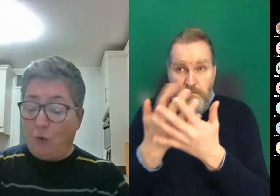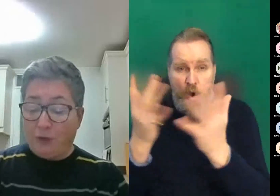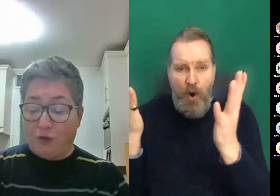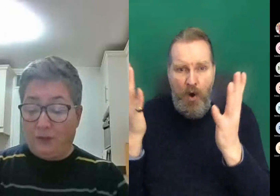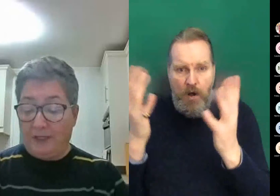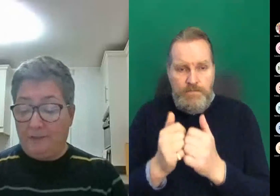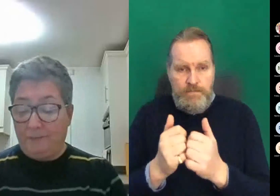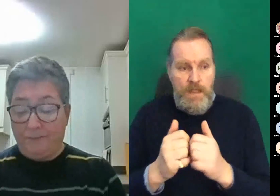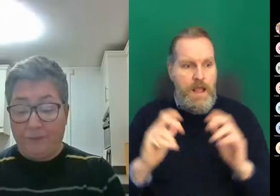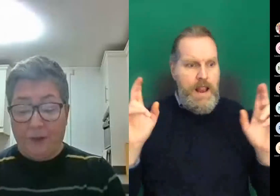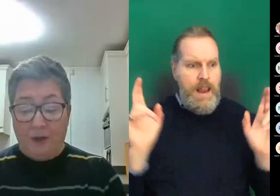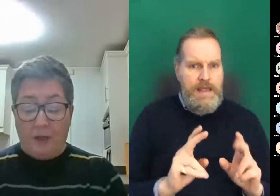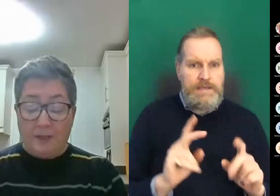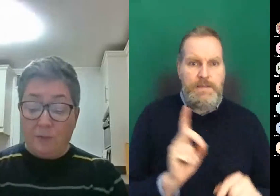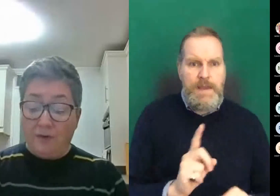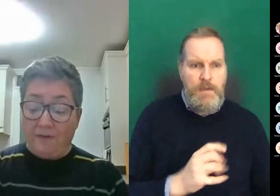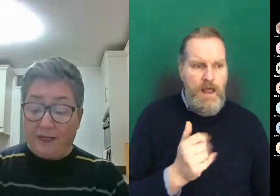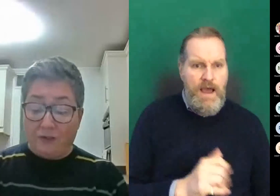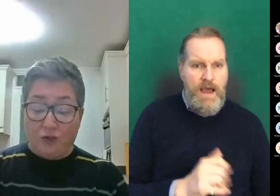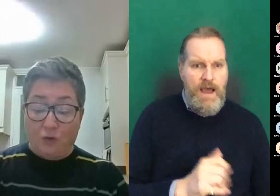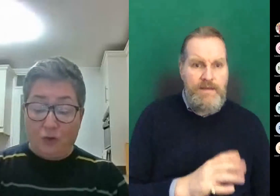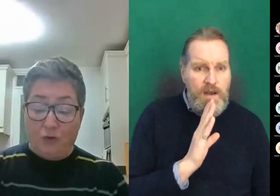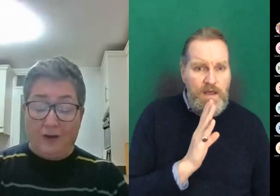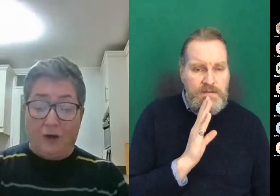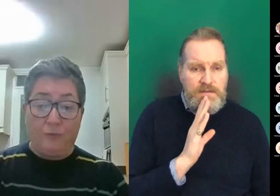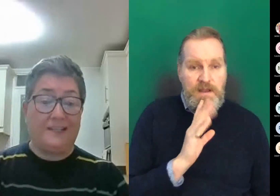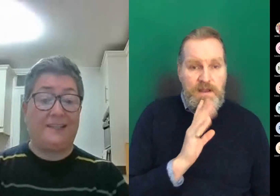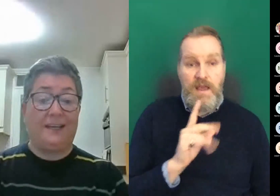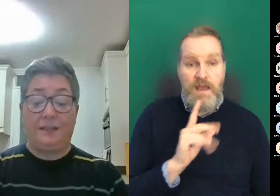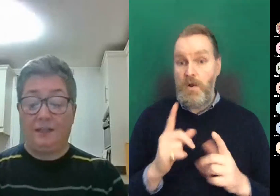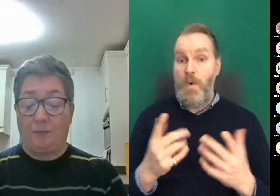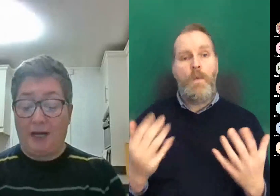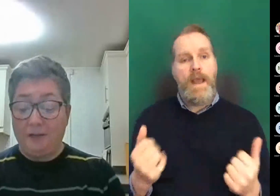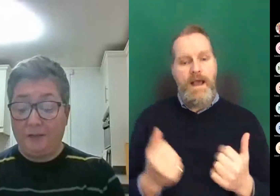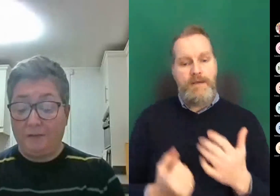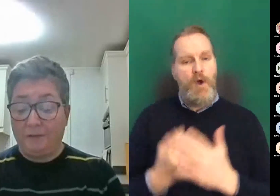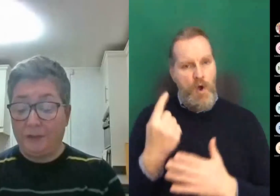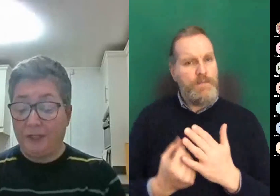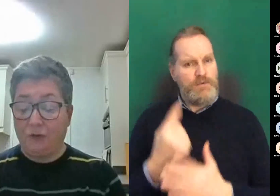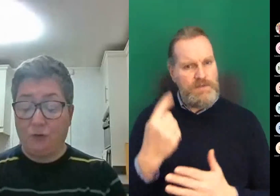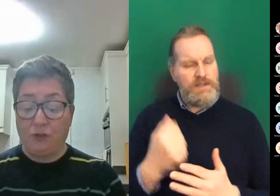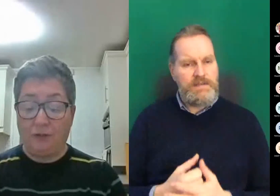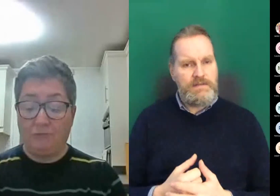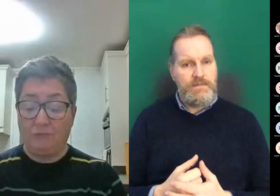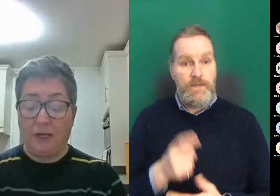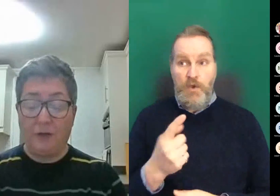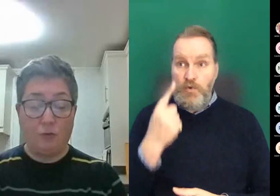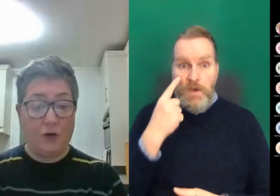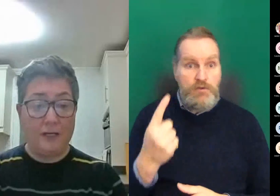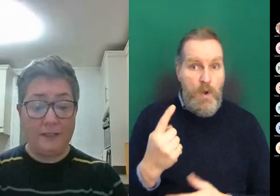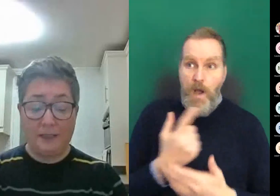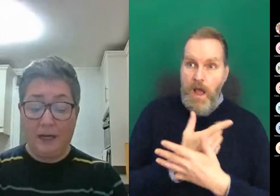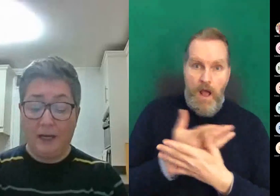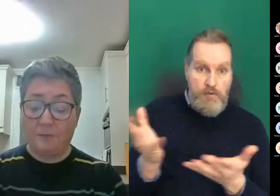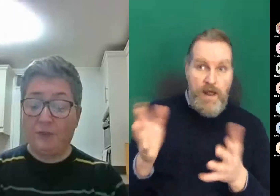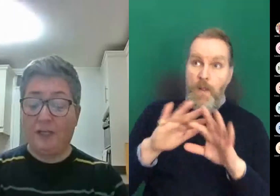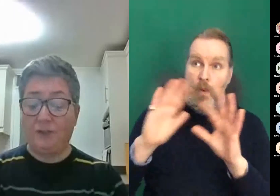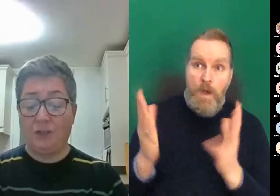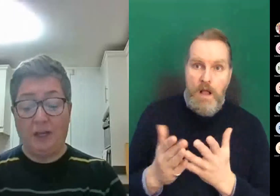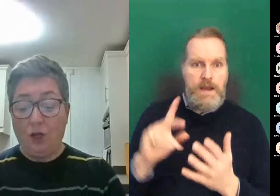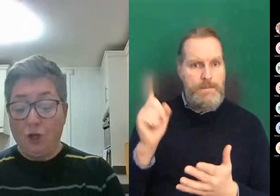provides an opportunity. Some of the facts show you the unprecedented demand for technology, and it will